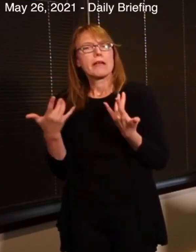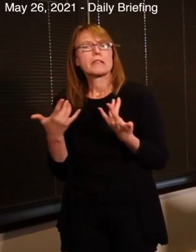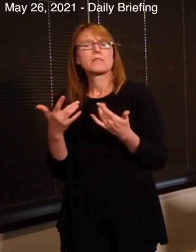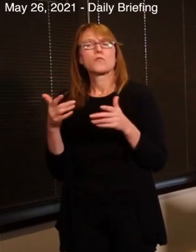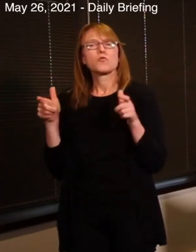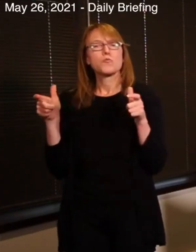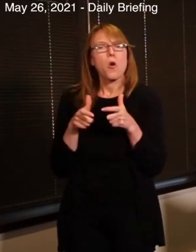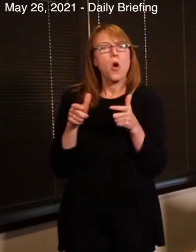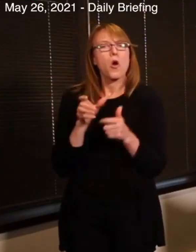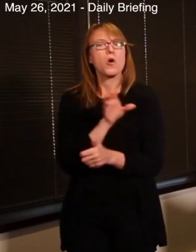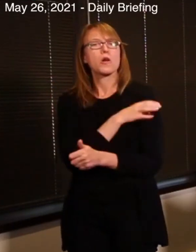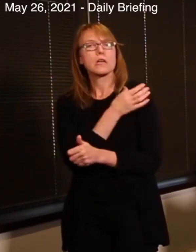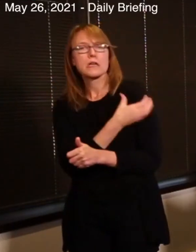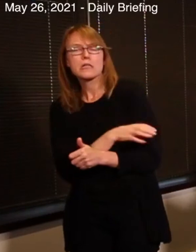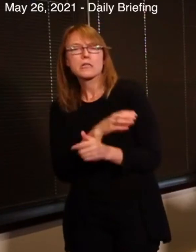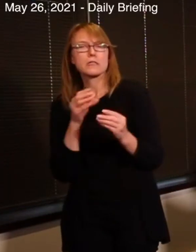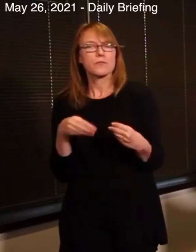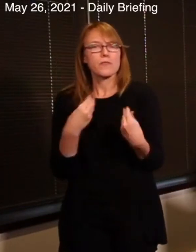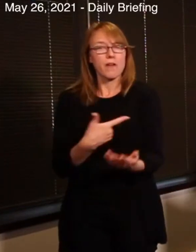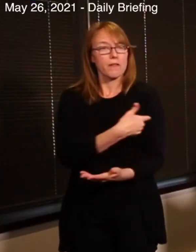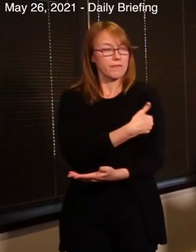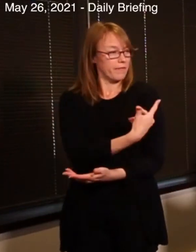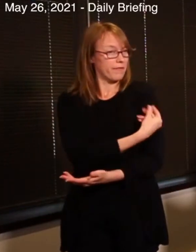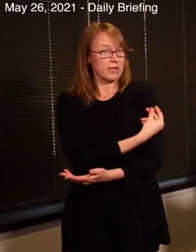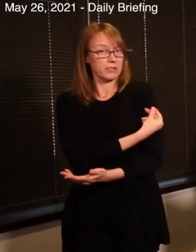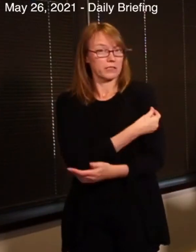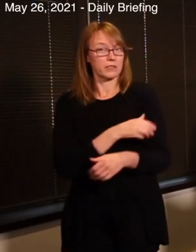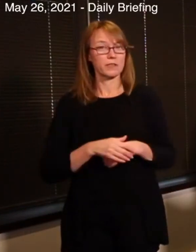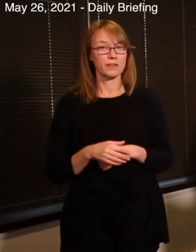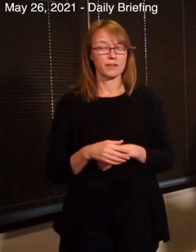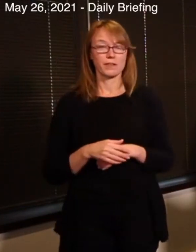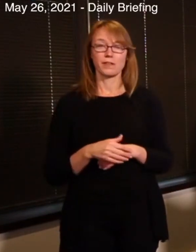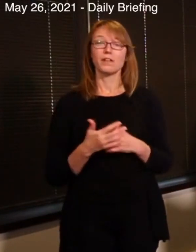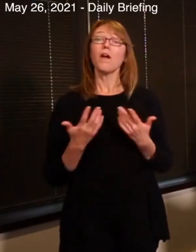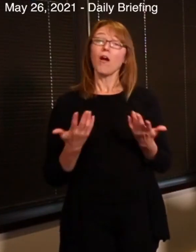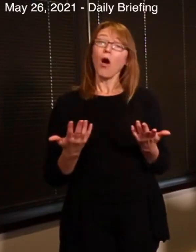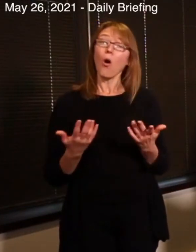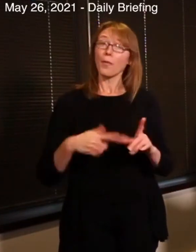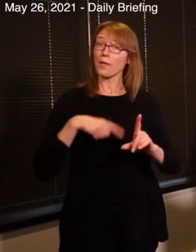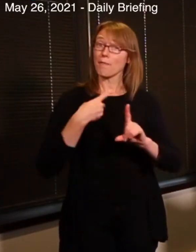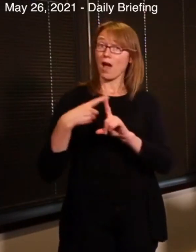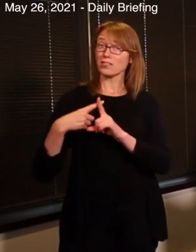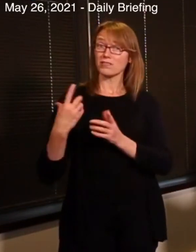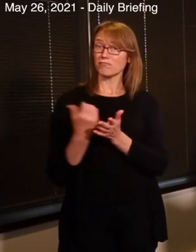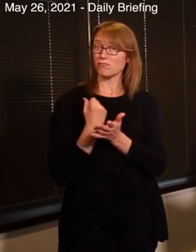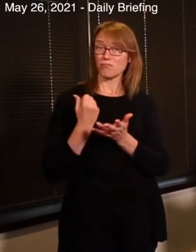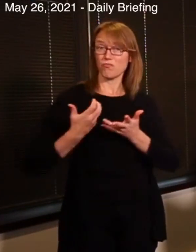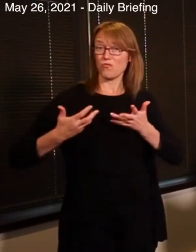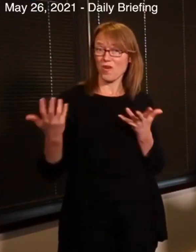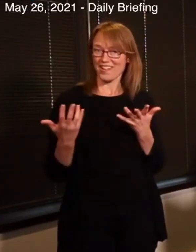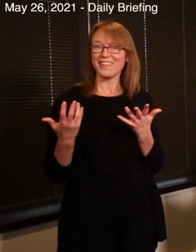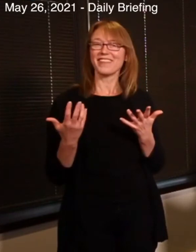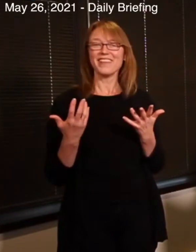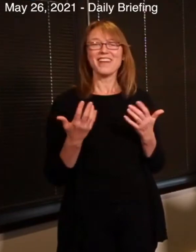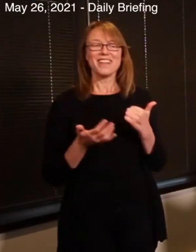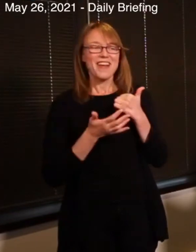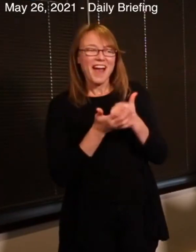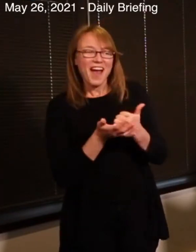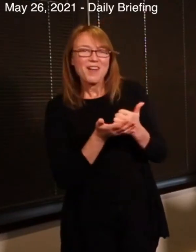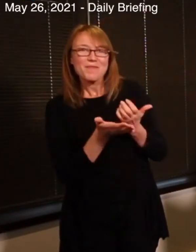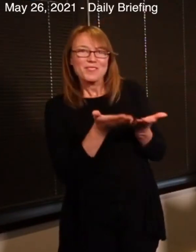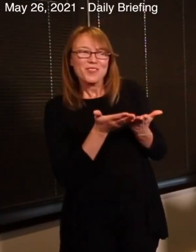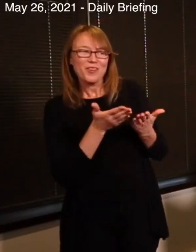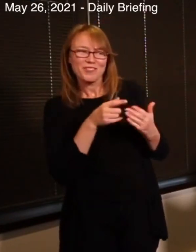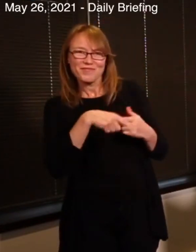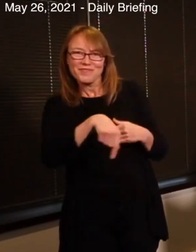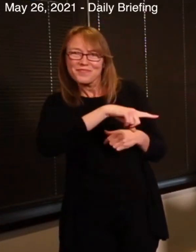clinics? Yeah, so the advantages are they target the population, and so many of the populations that are being served now